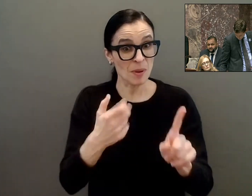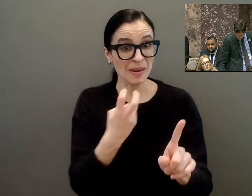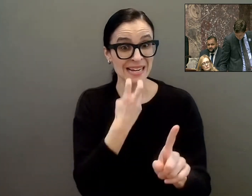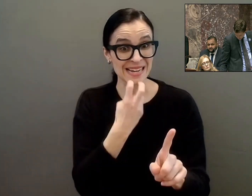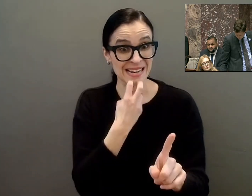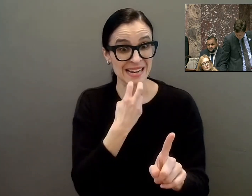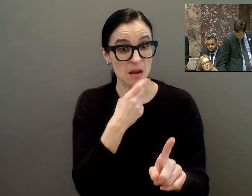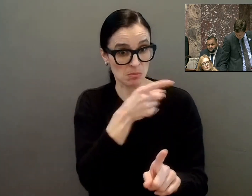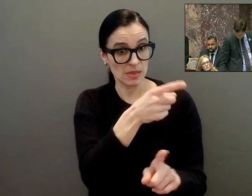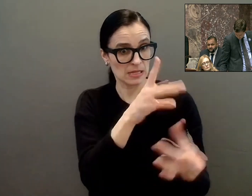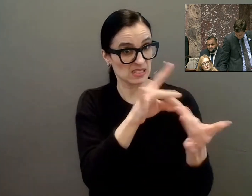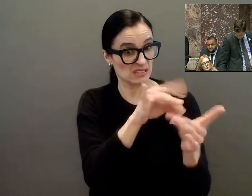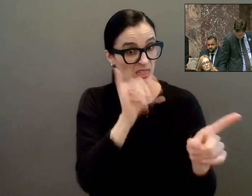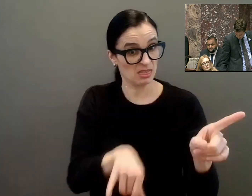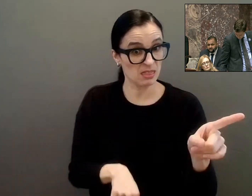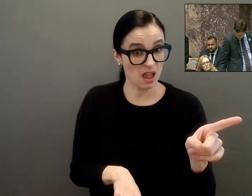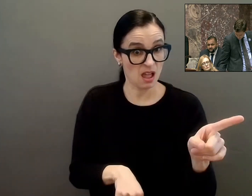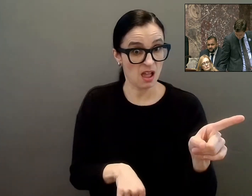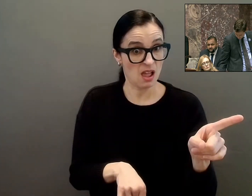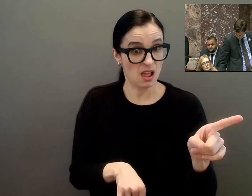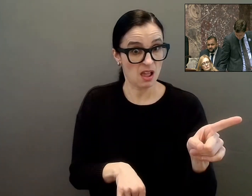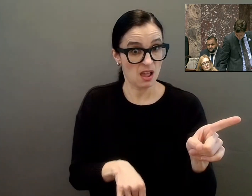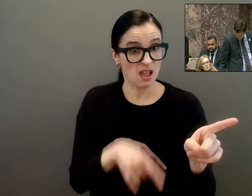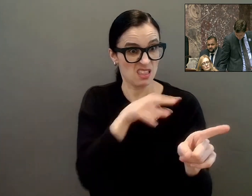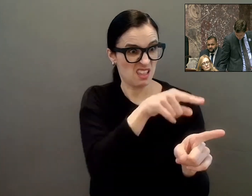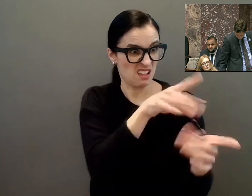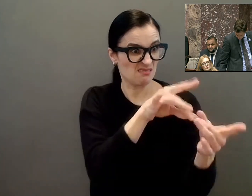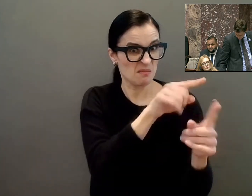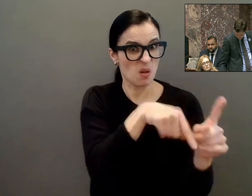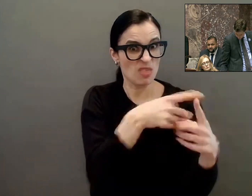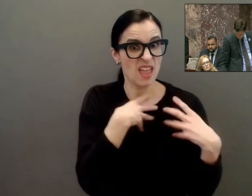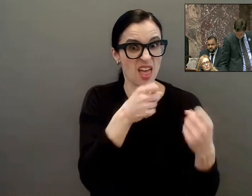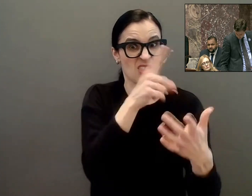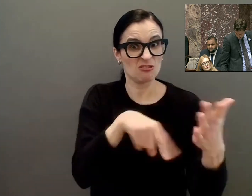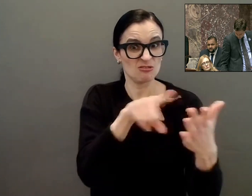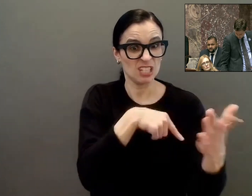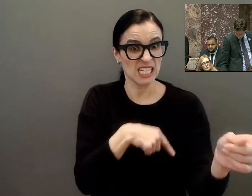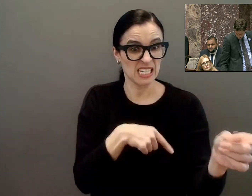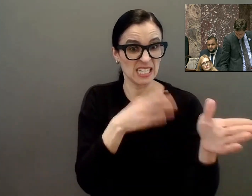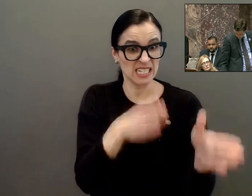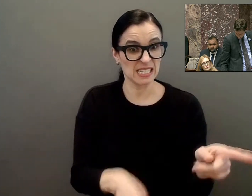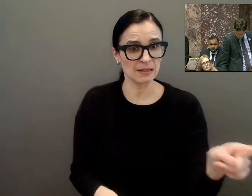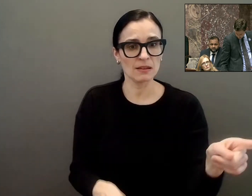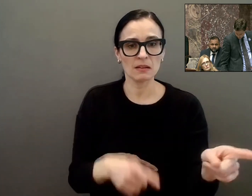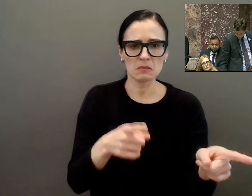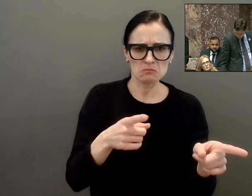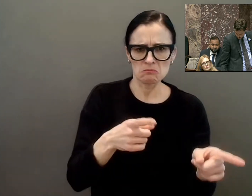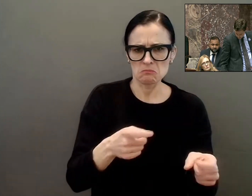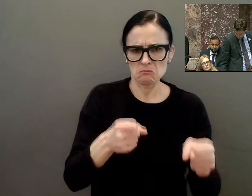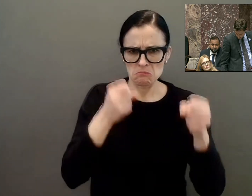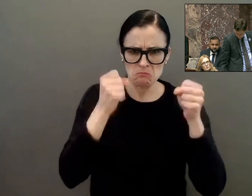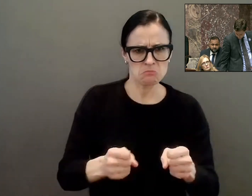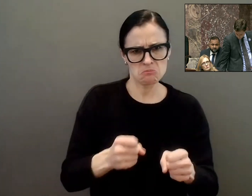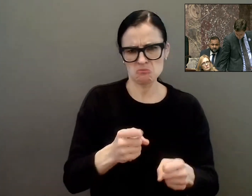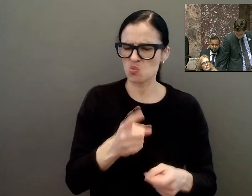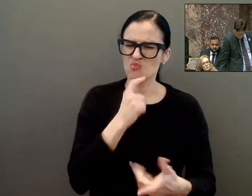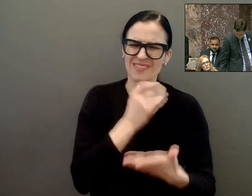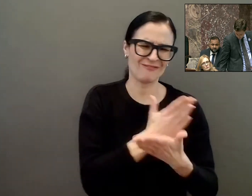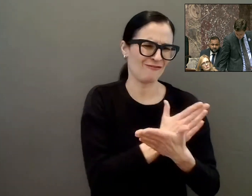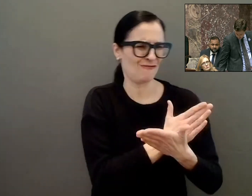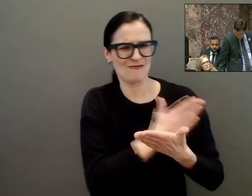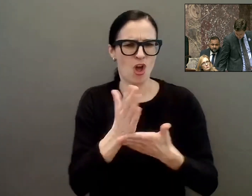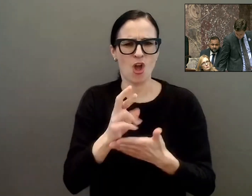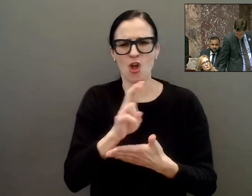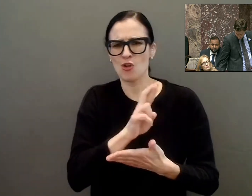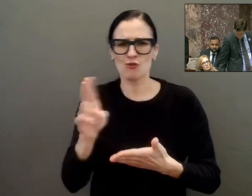quote, a far-right conference. He said, quote, the Leader of the Opposition must clearly denounce this conference once and for